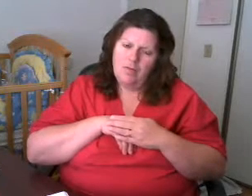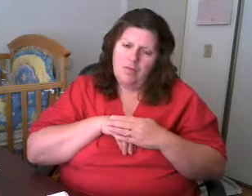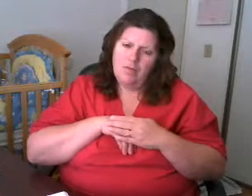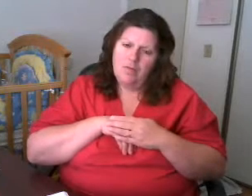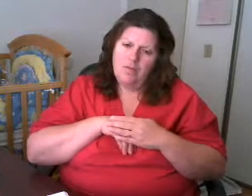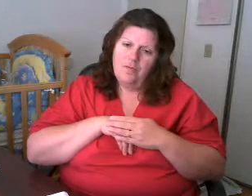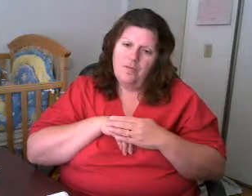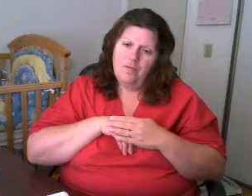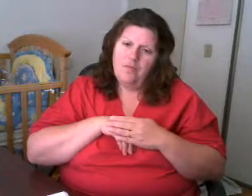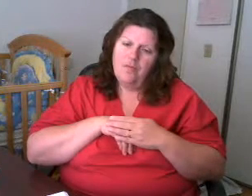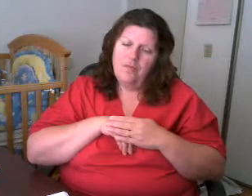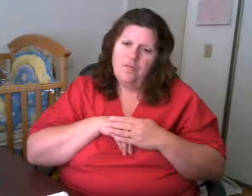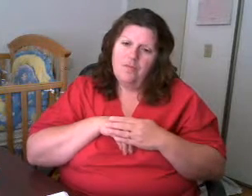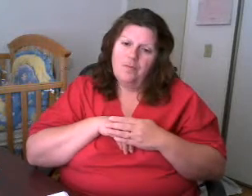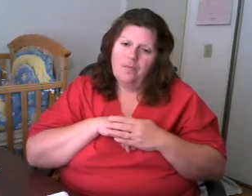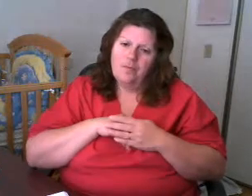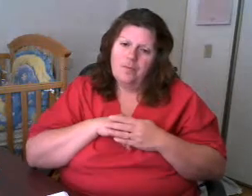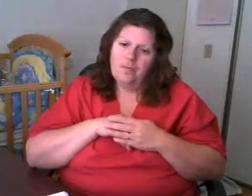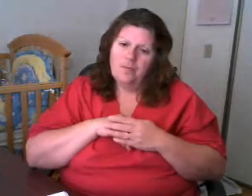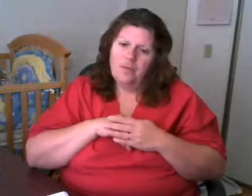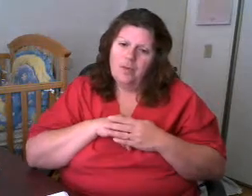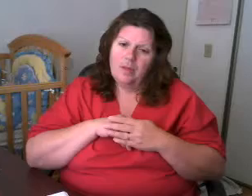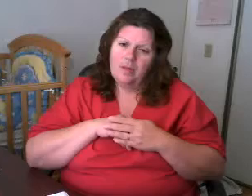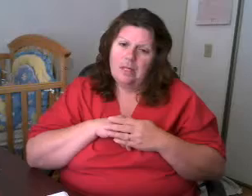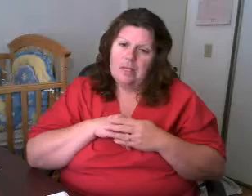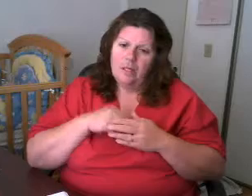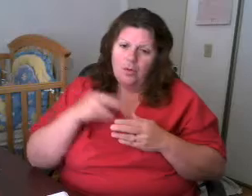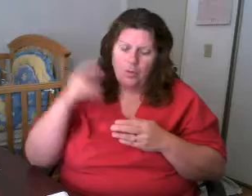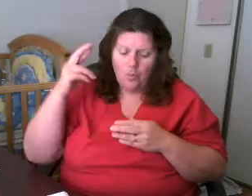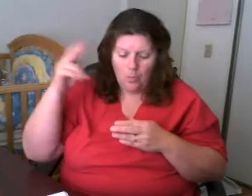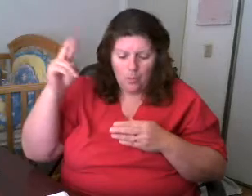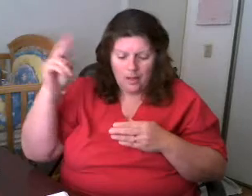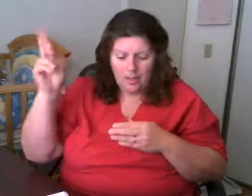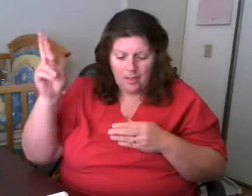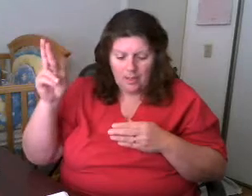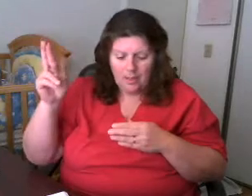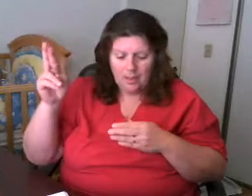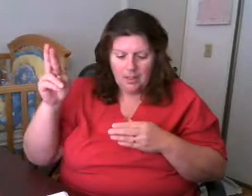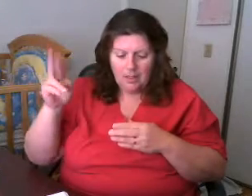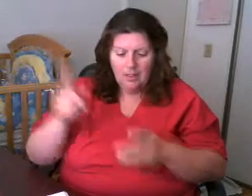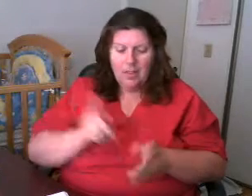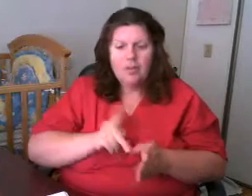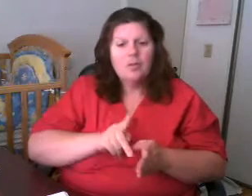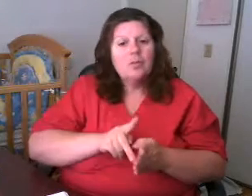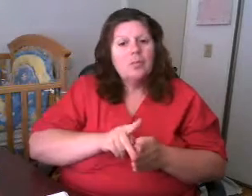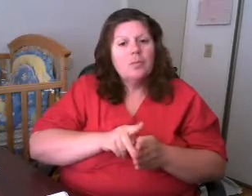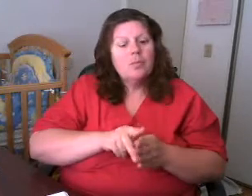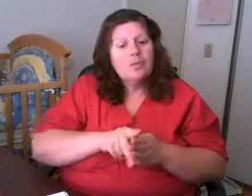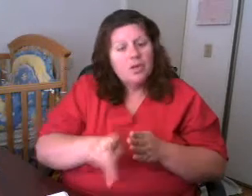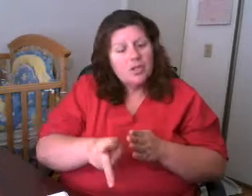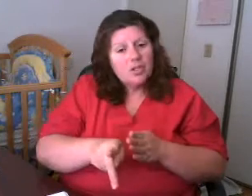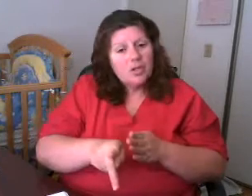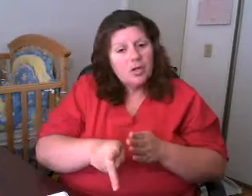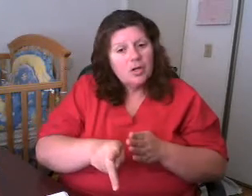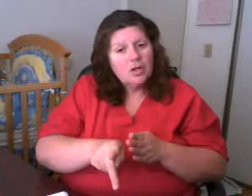be soon. Recognizing personal and professional strengths and weaknesses, meeting consumer